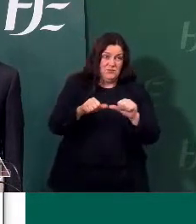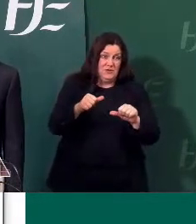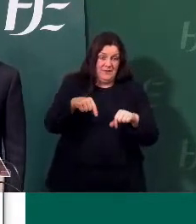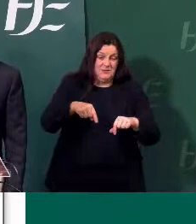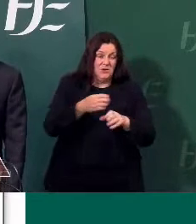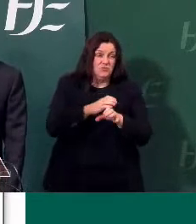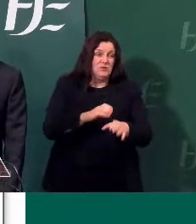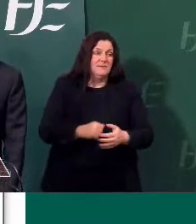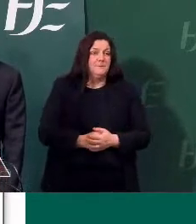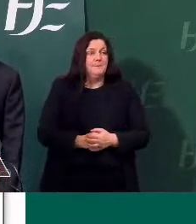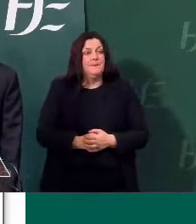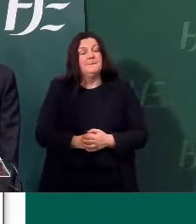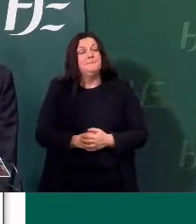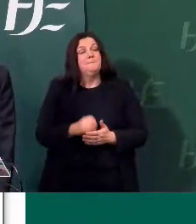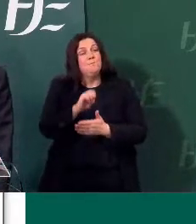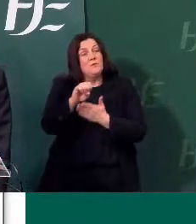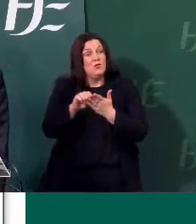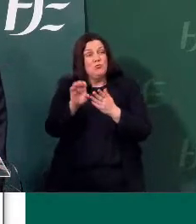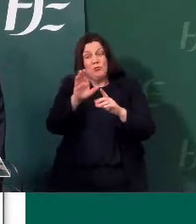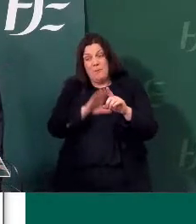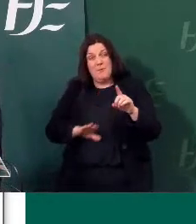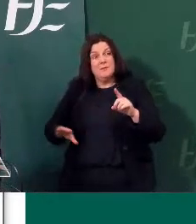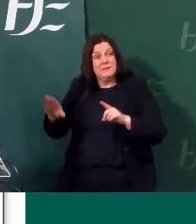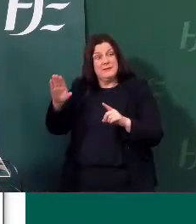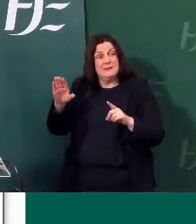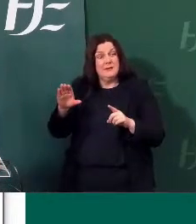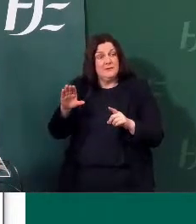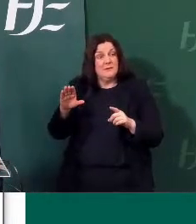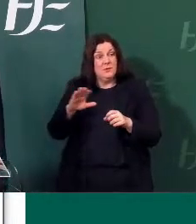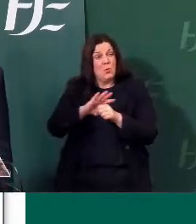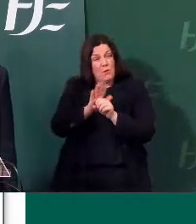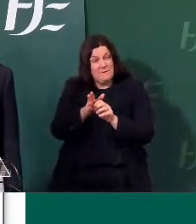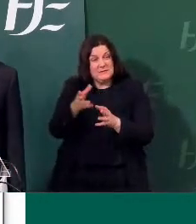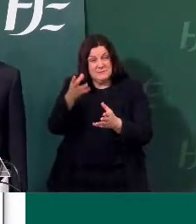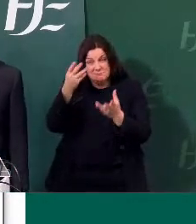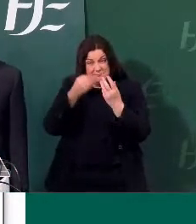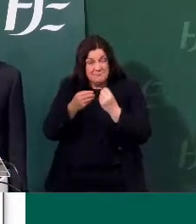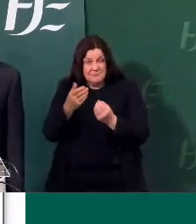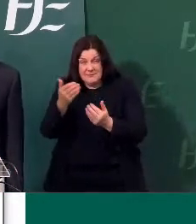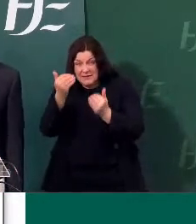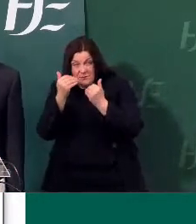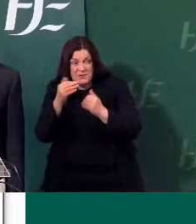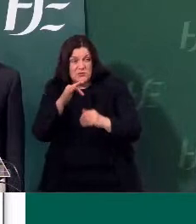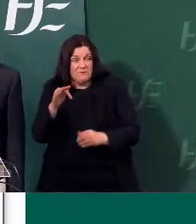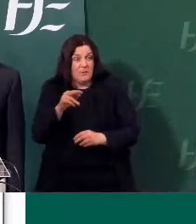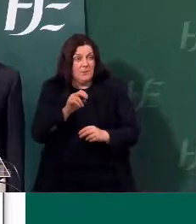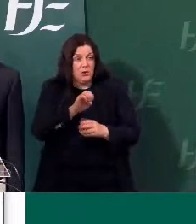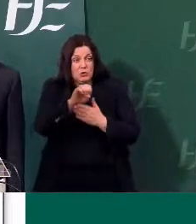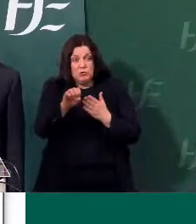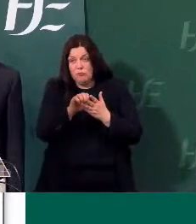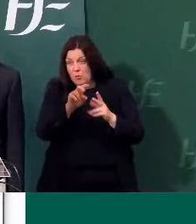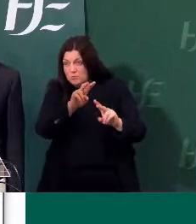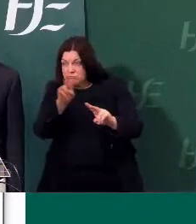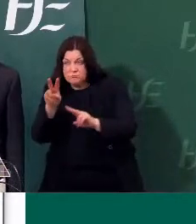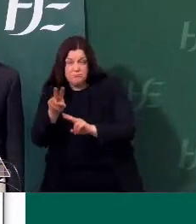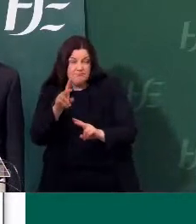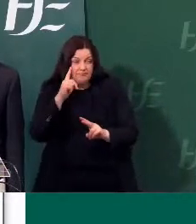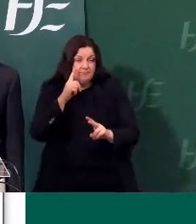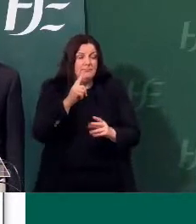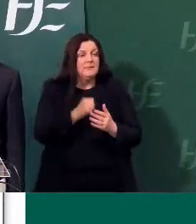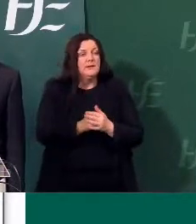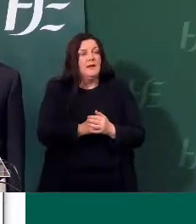Some across Europe, COVID-19, some data coming out from the Eurosurveillance EU shows that vaccines have saved